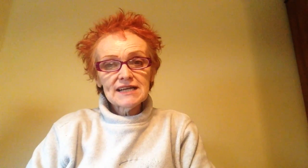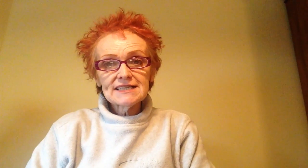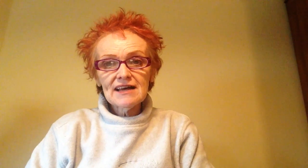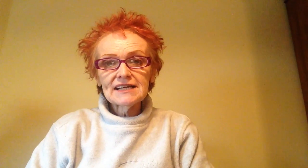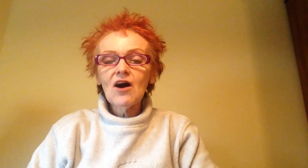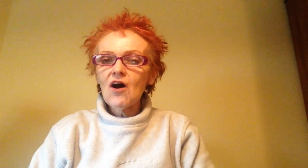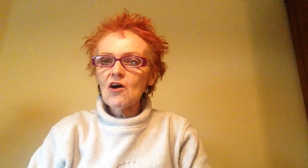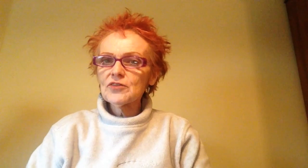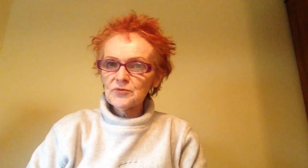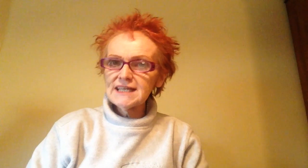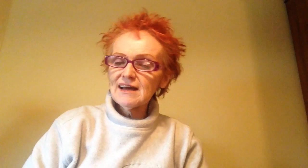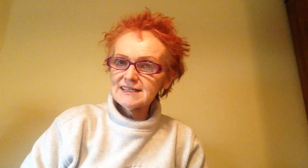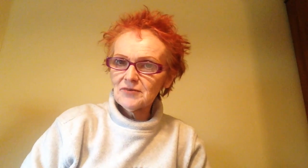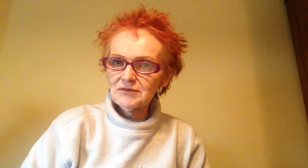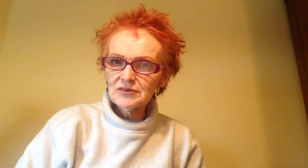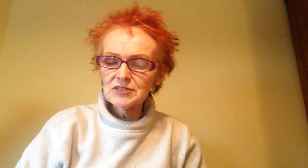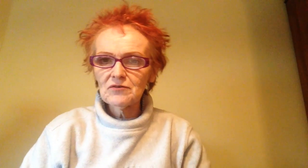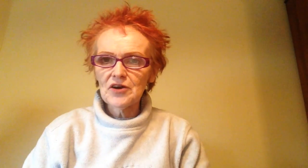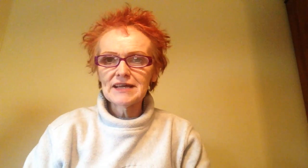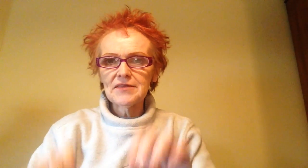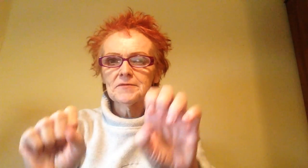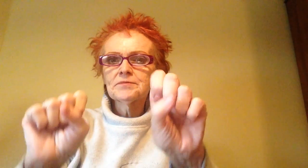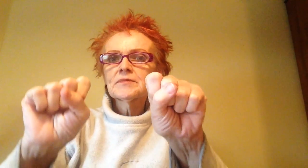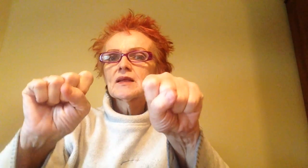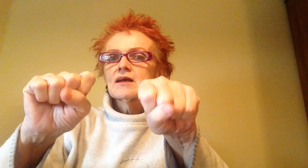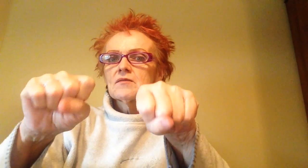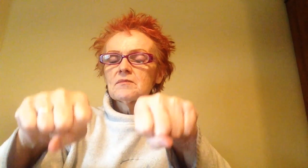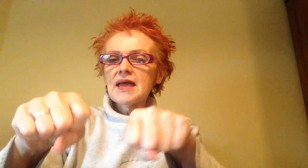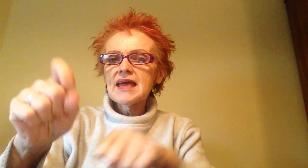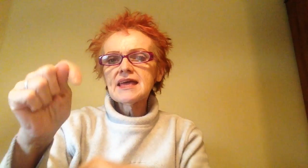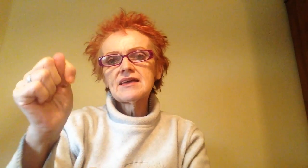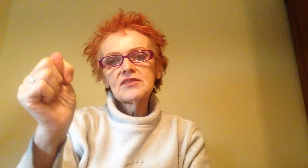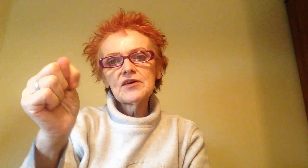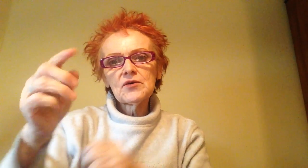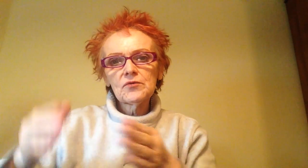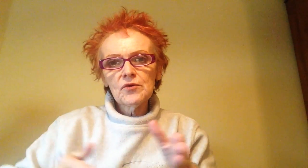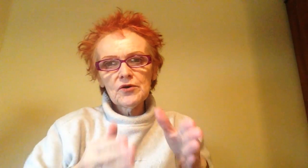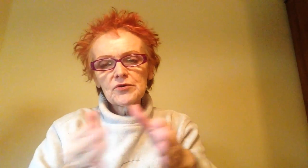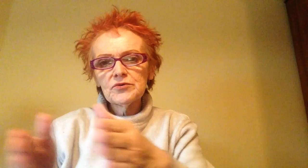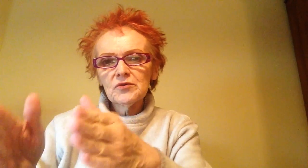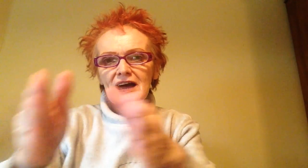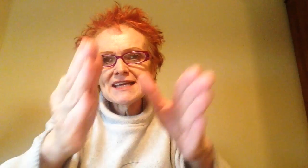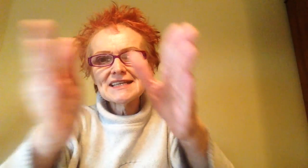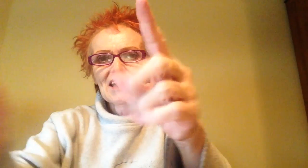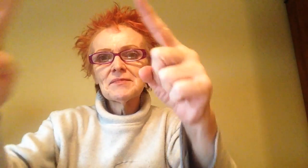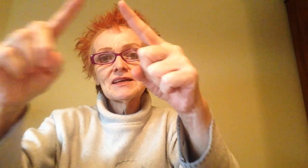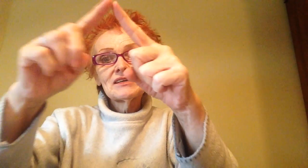sign all three lines that we've learned so far together. May the road rise up